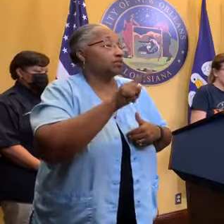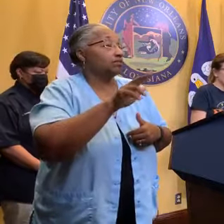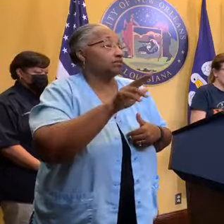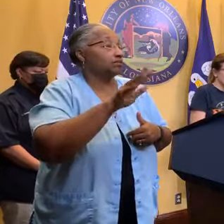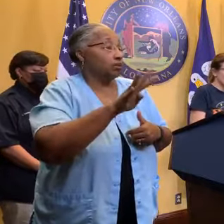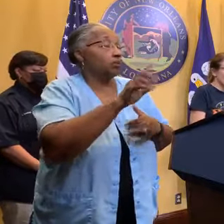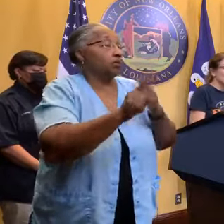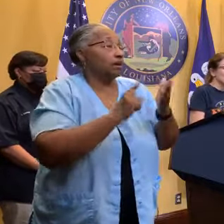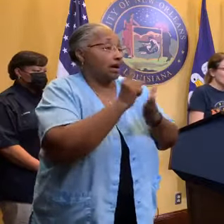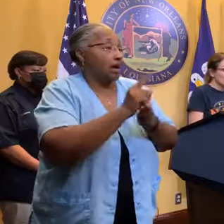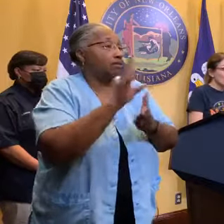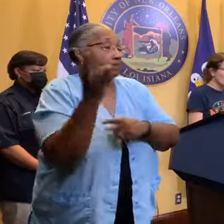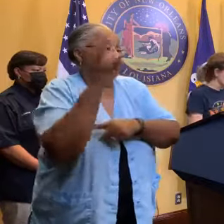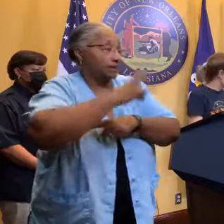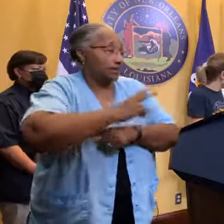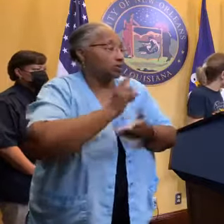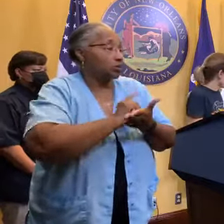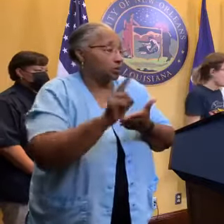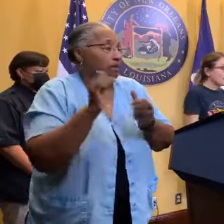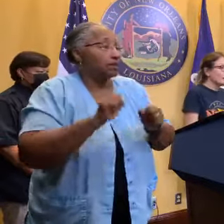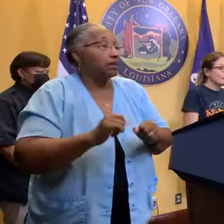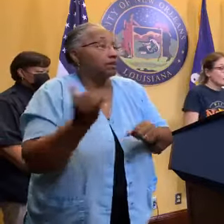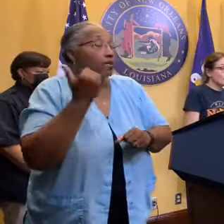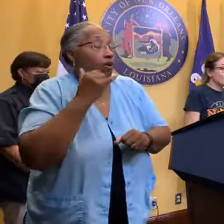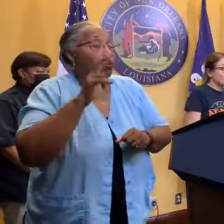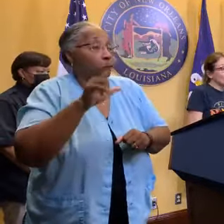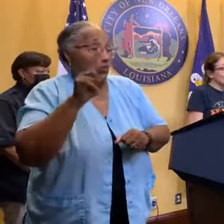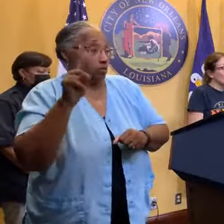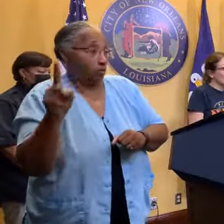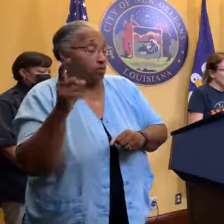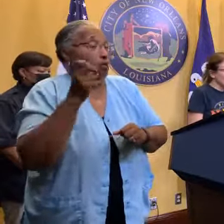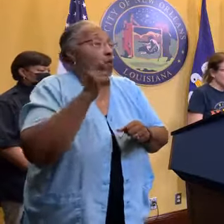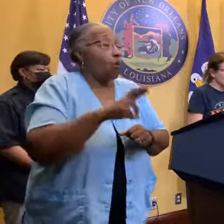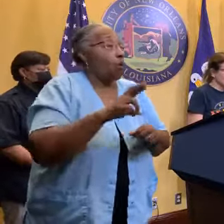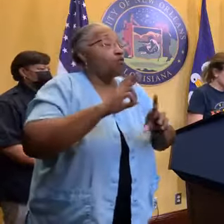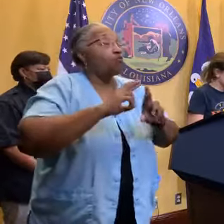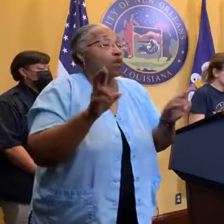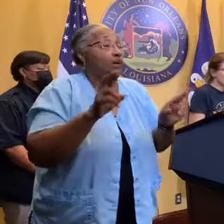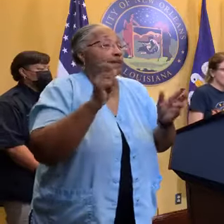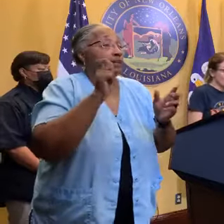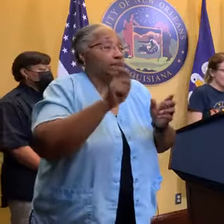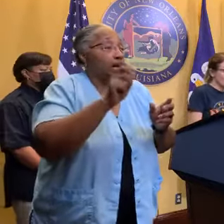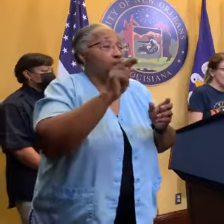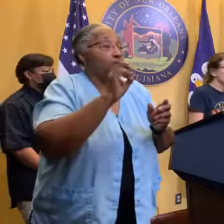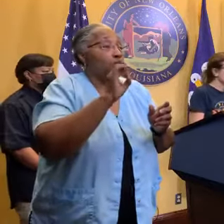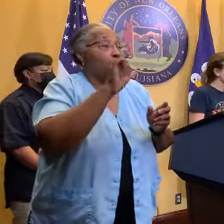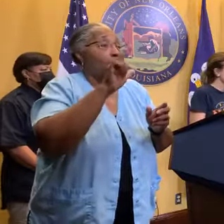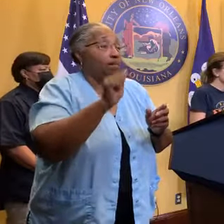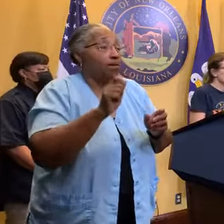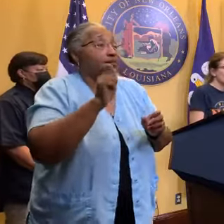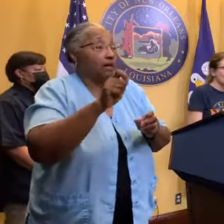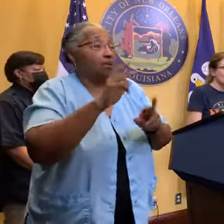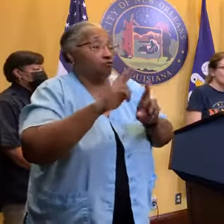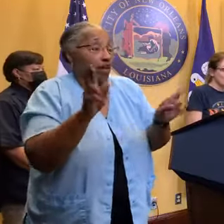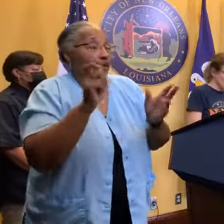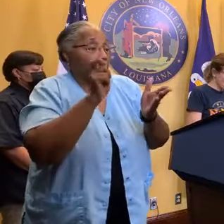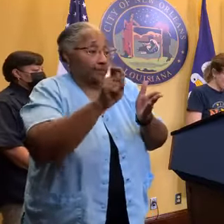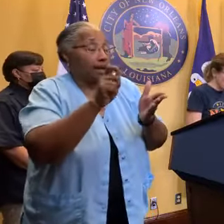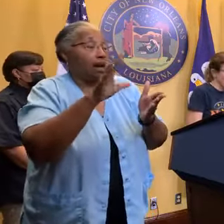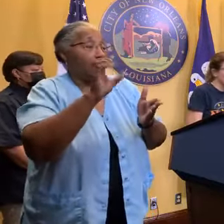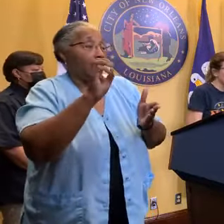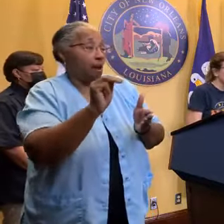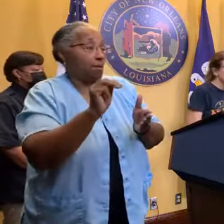activated since yesterday. You can go through 311 or go to ready.nola.gov to sign up. Please let us know who you are